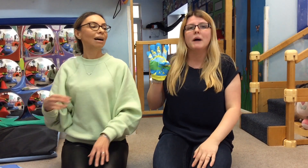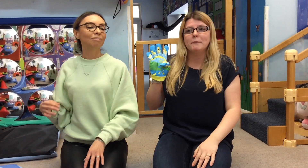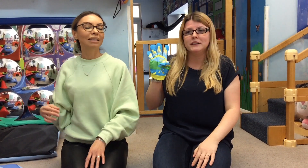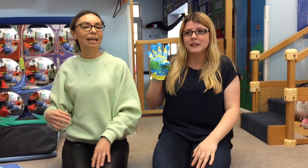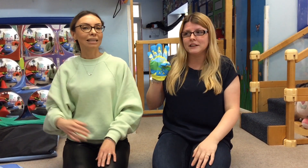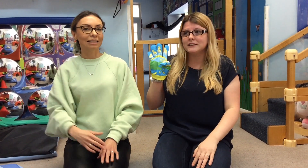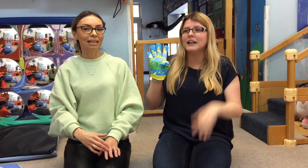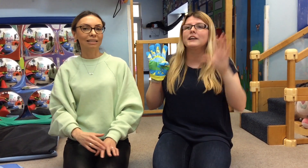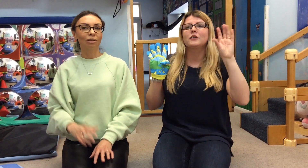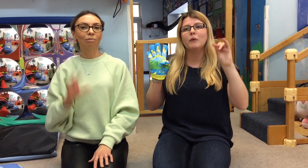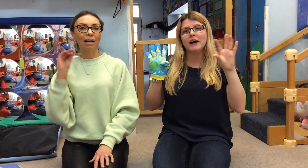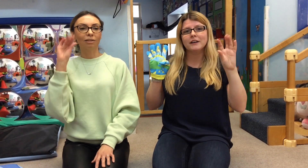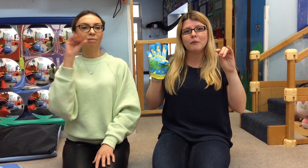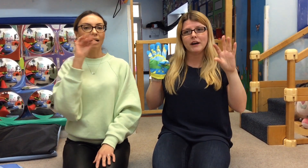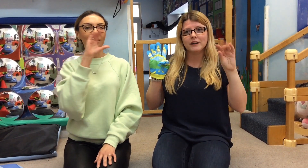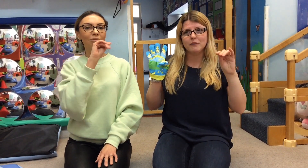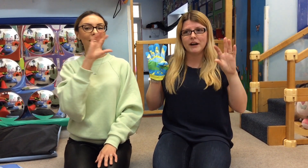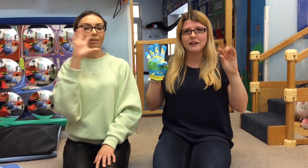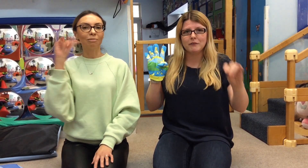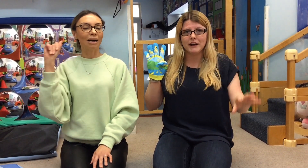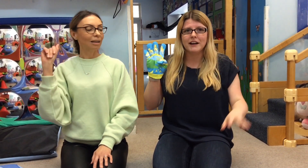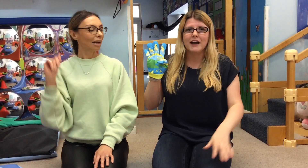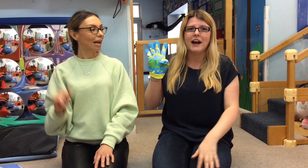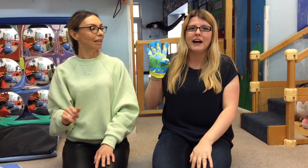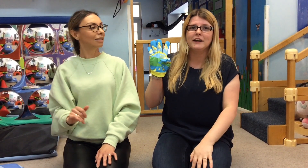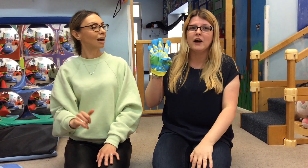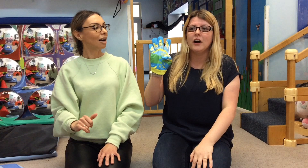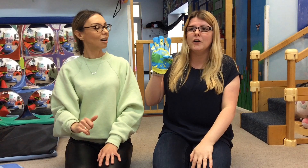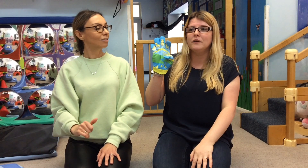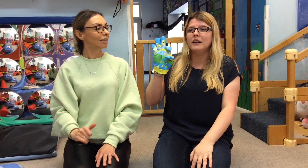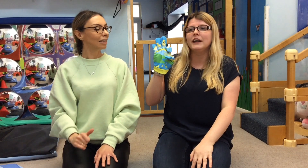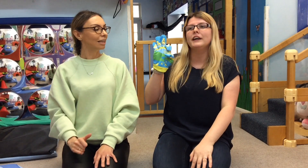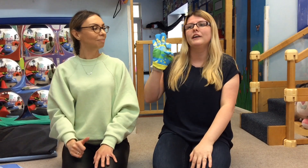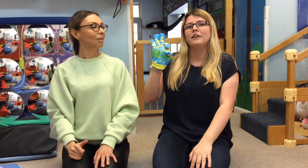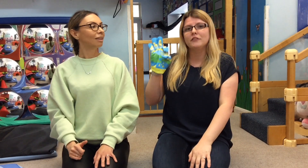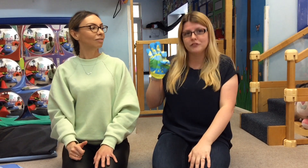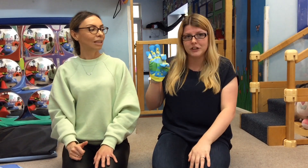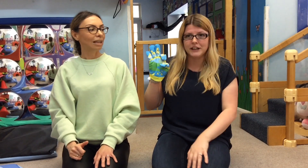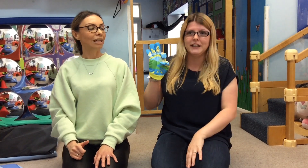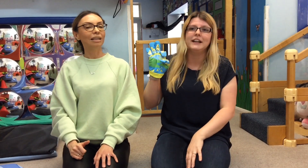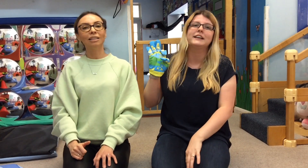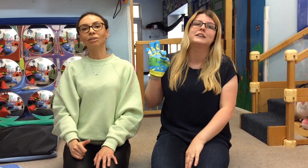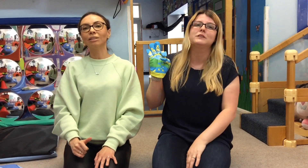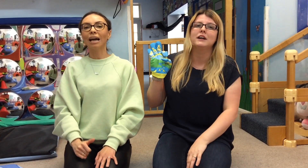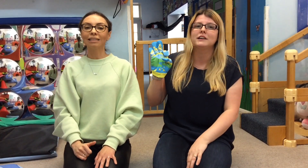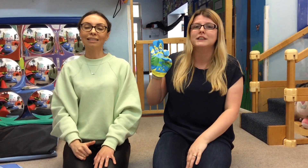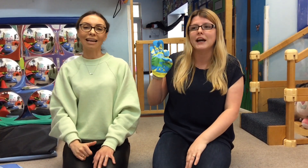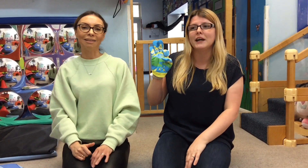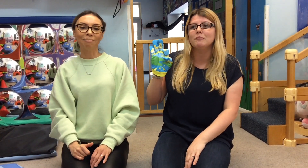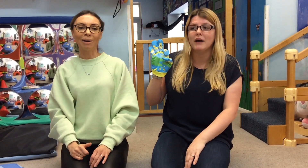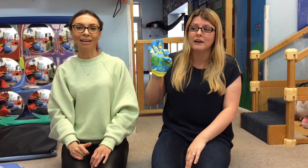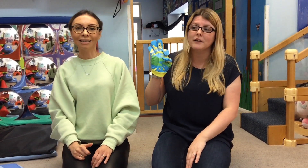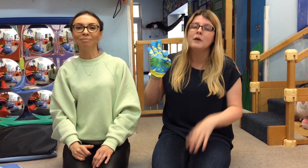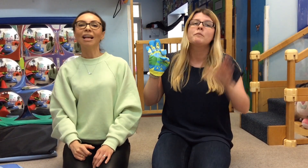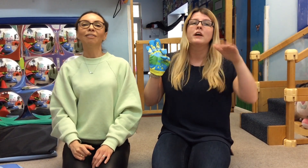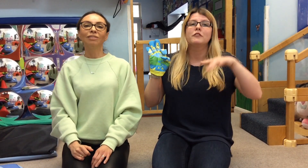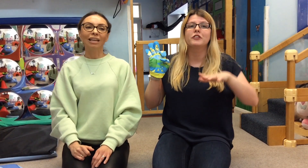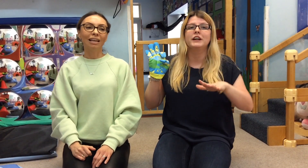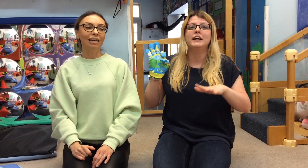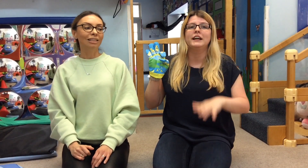Mama duck said quack, quack, quack, quack, and only three little ducks came back. Three